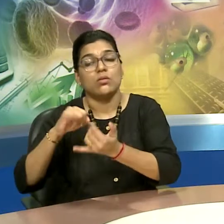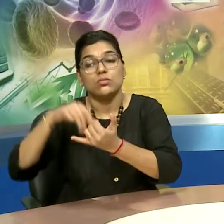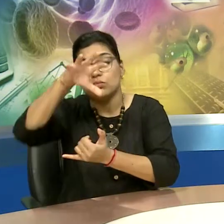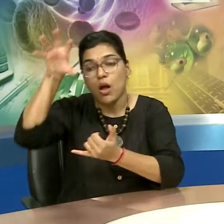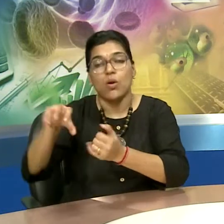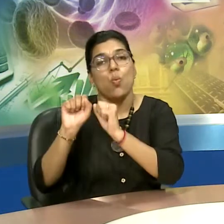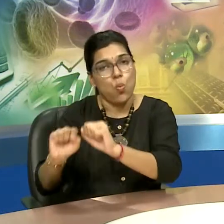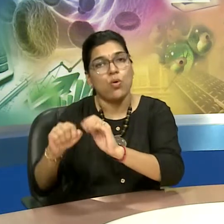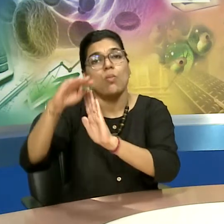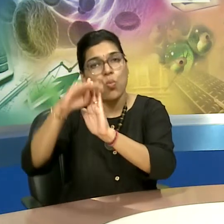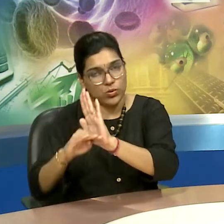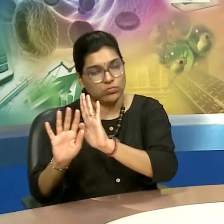non-violate